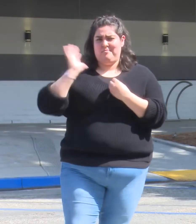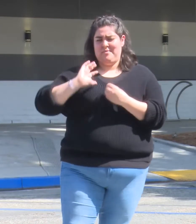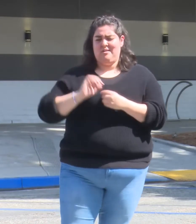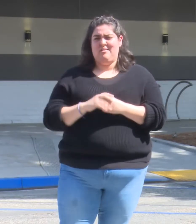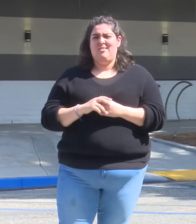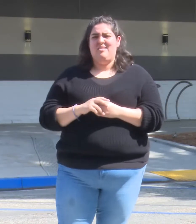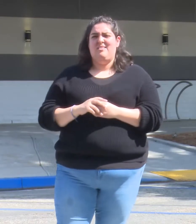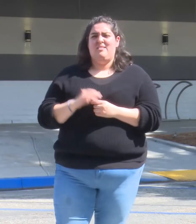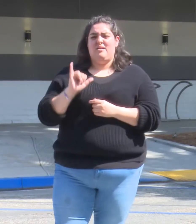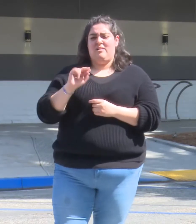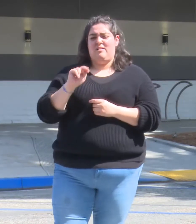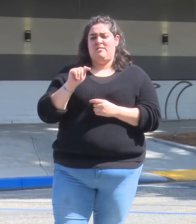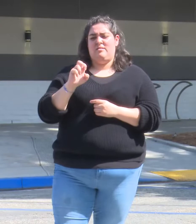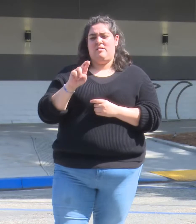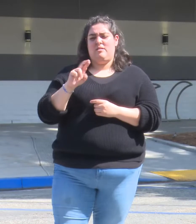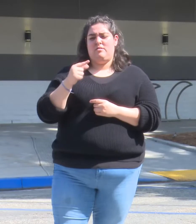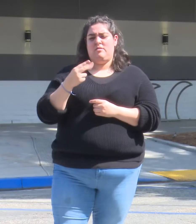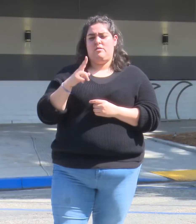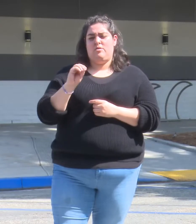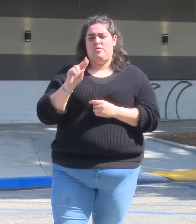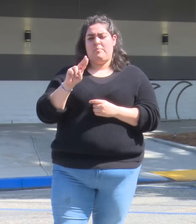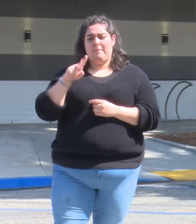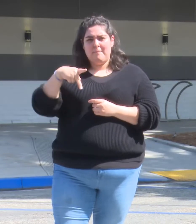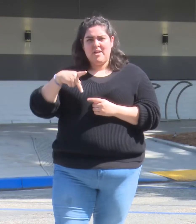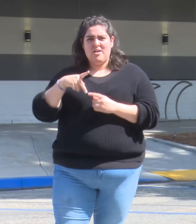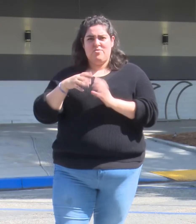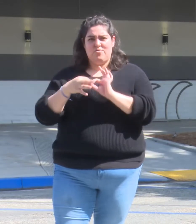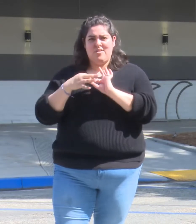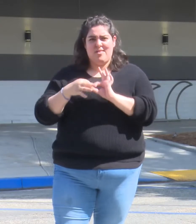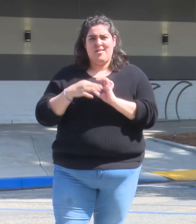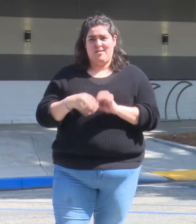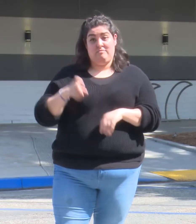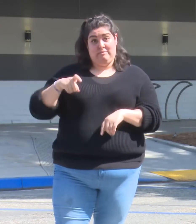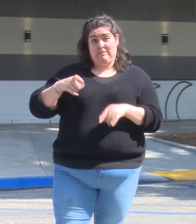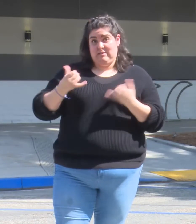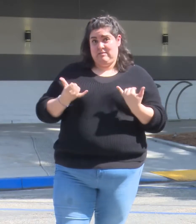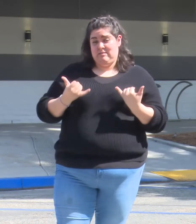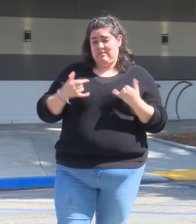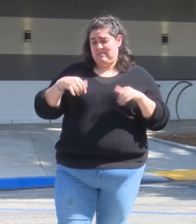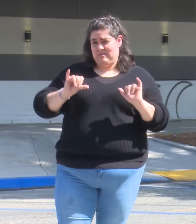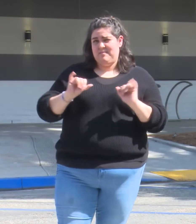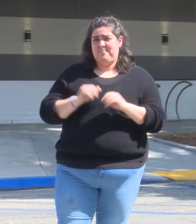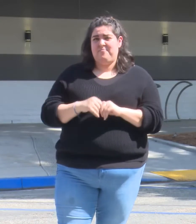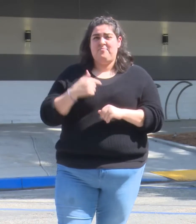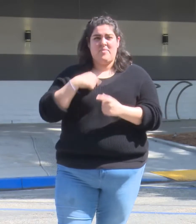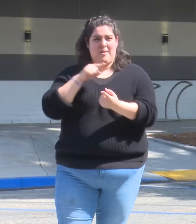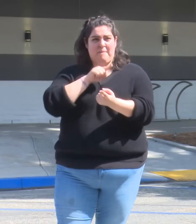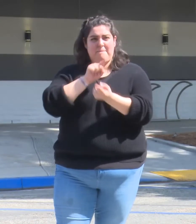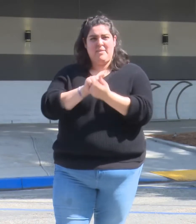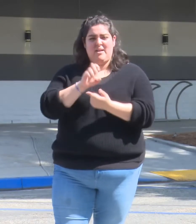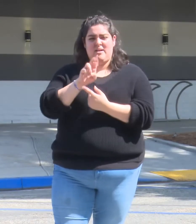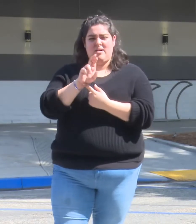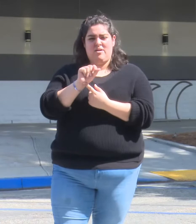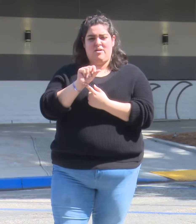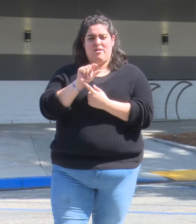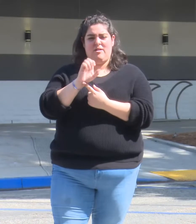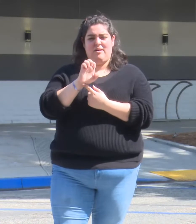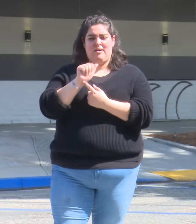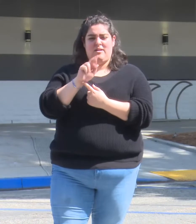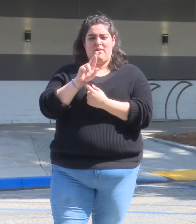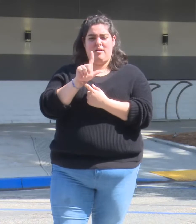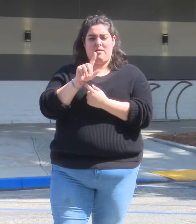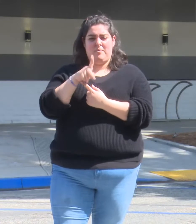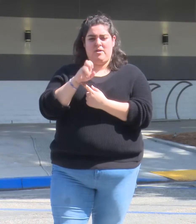intergroup relations. We need it today. And that's where I met and worked with Earl Parker, Willie Elston,